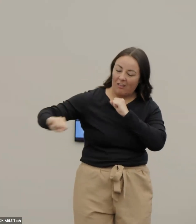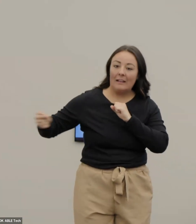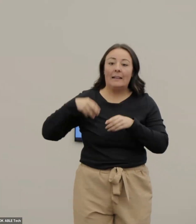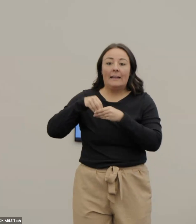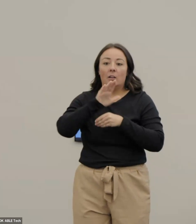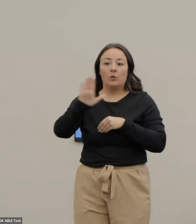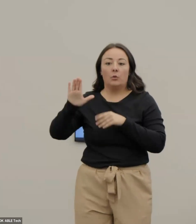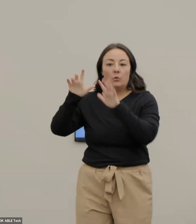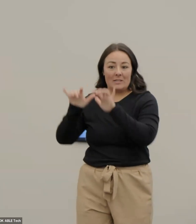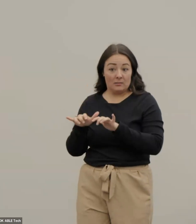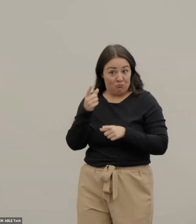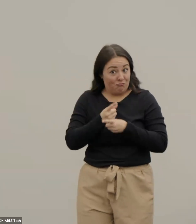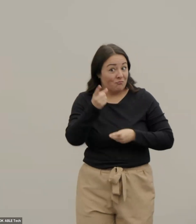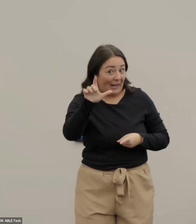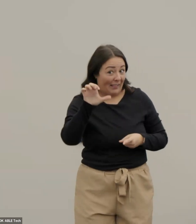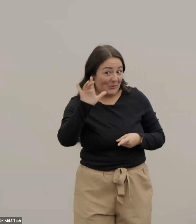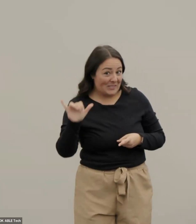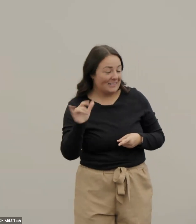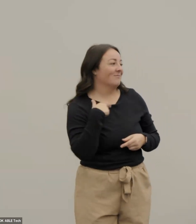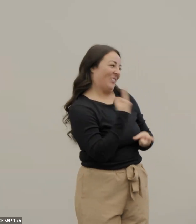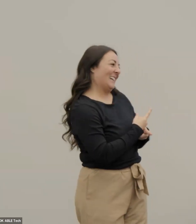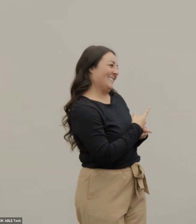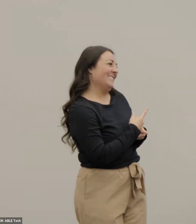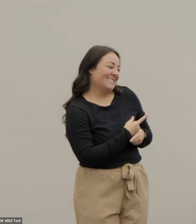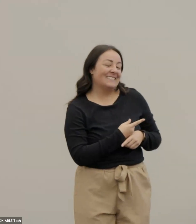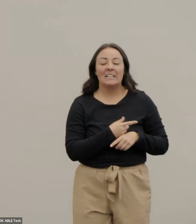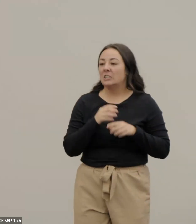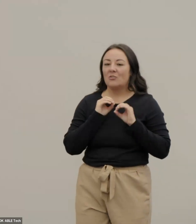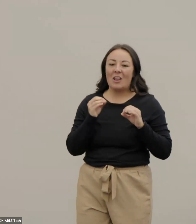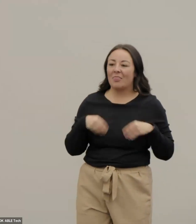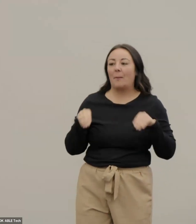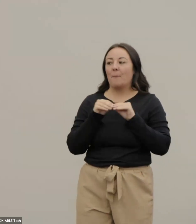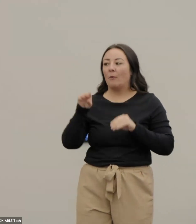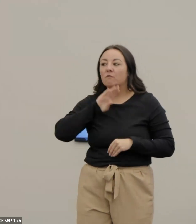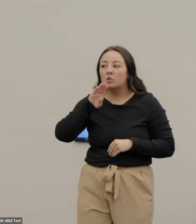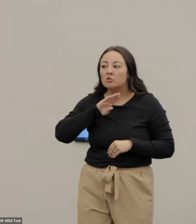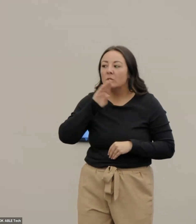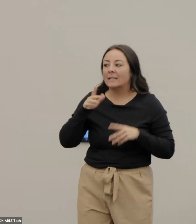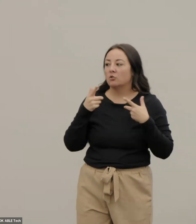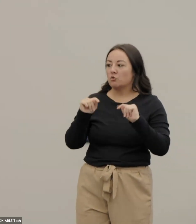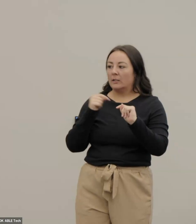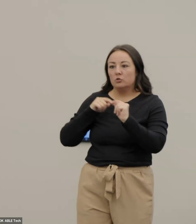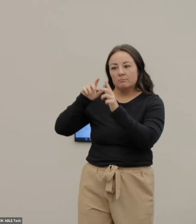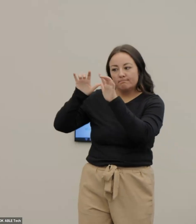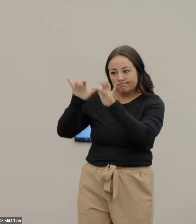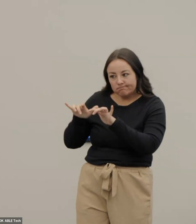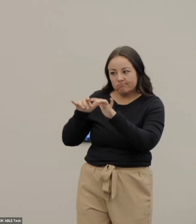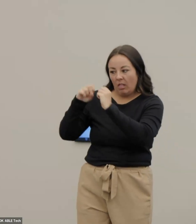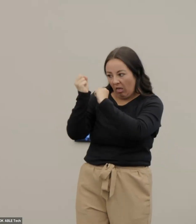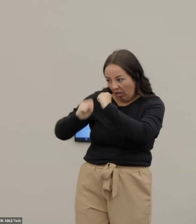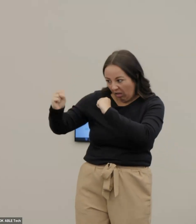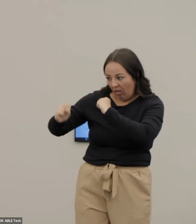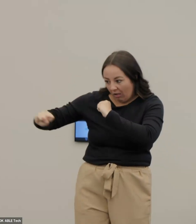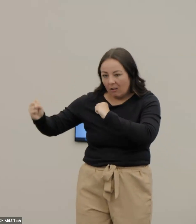Right, Lucy? Because there's nothing more frustrating than having to read a novel of text to describe an image,